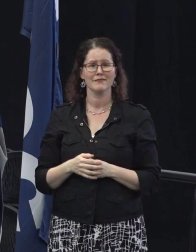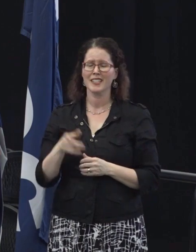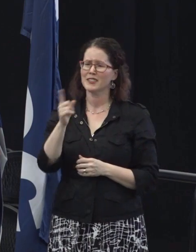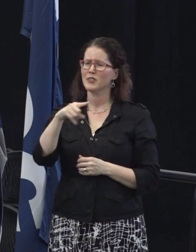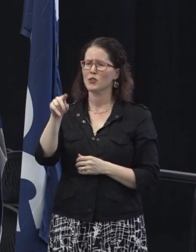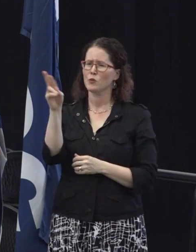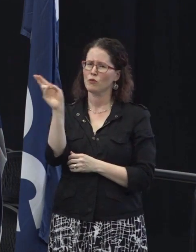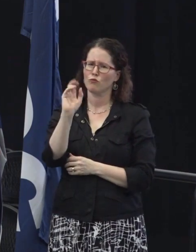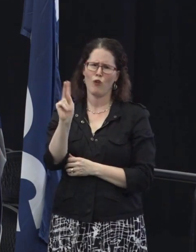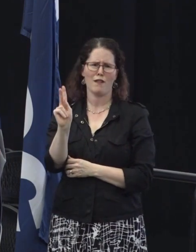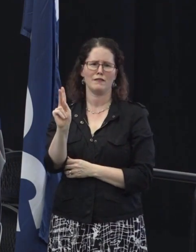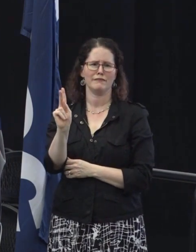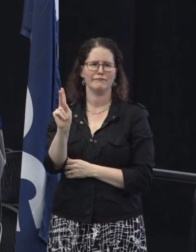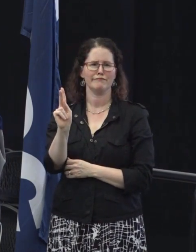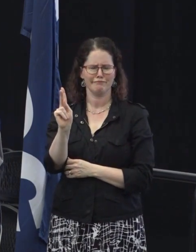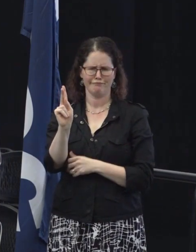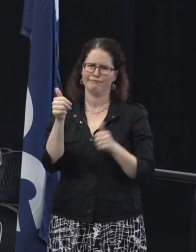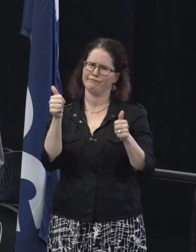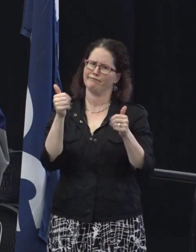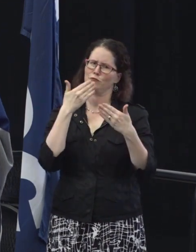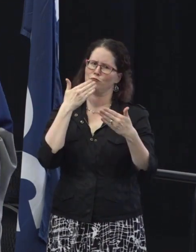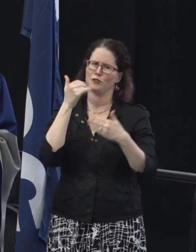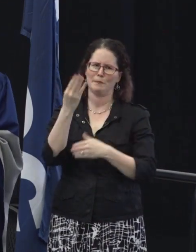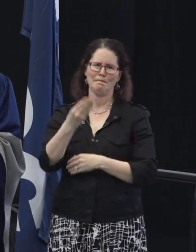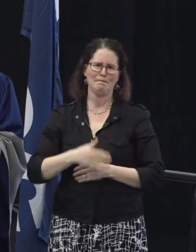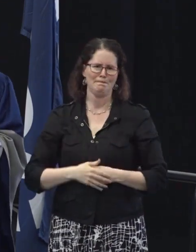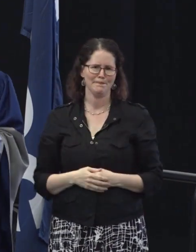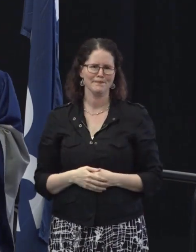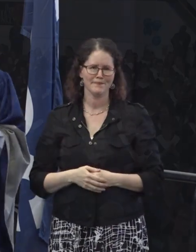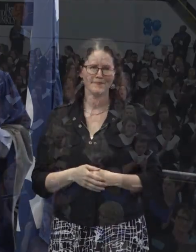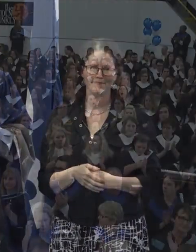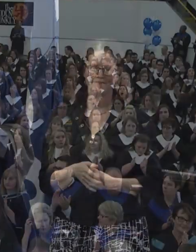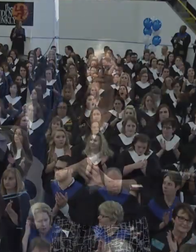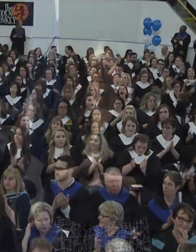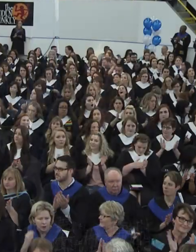simply rock. Great job.